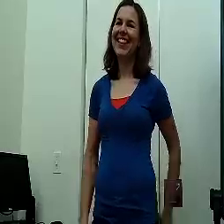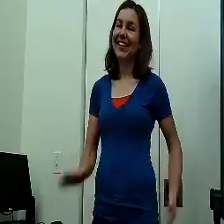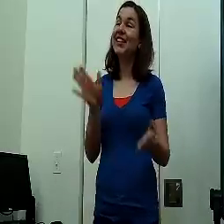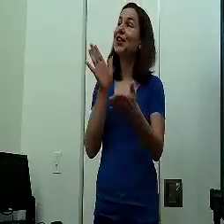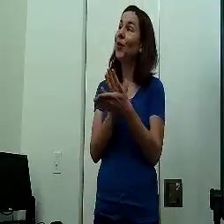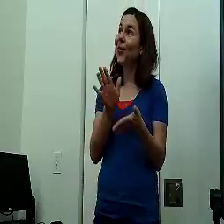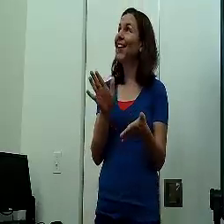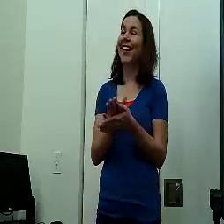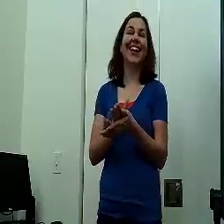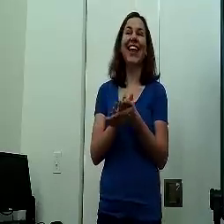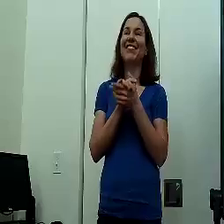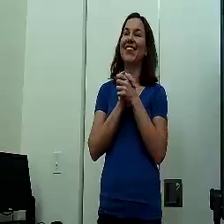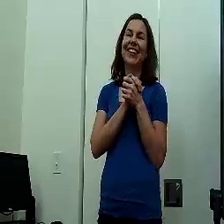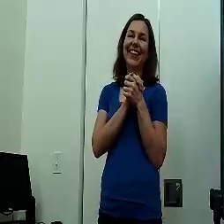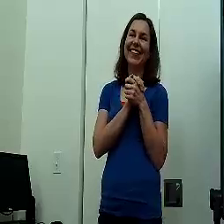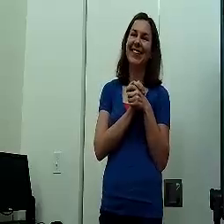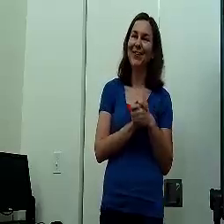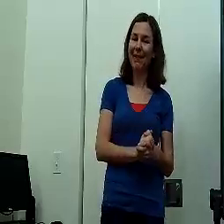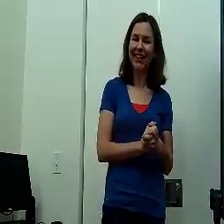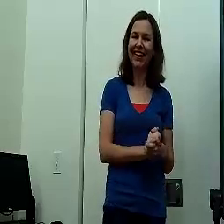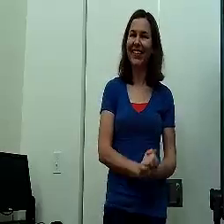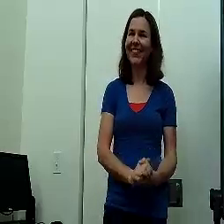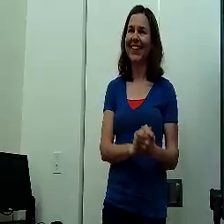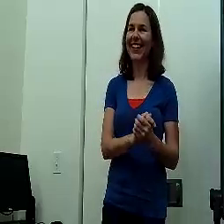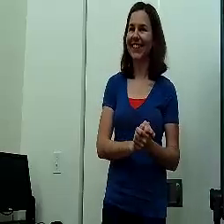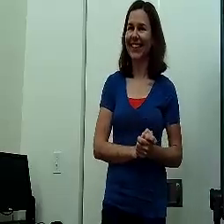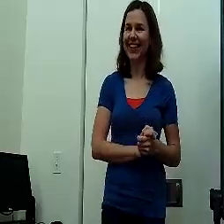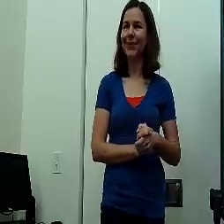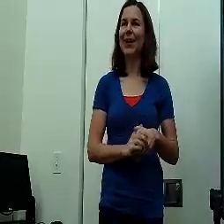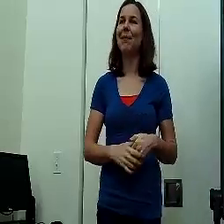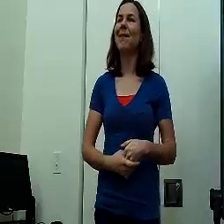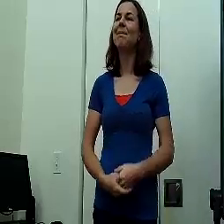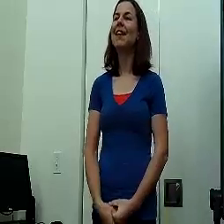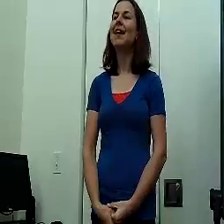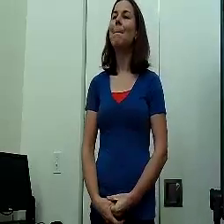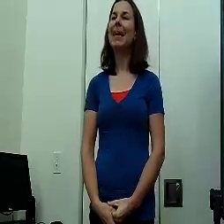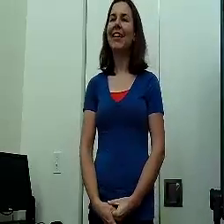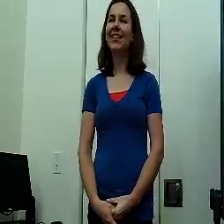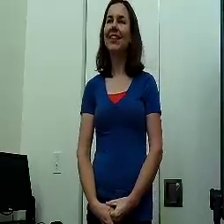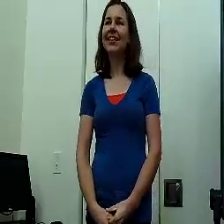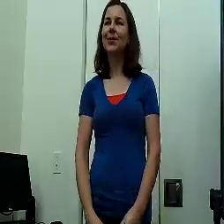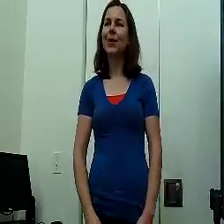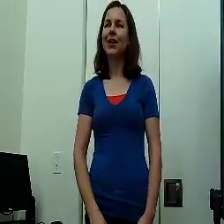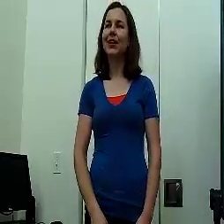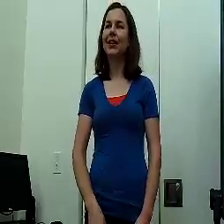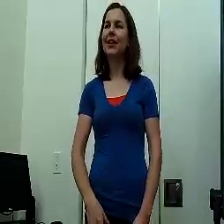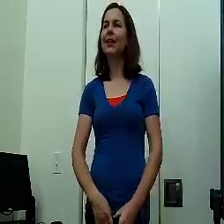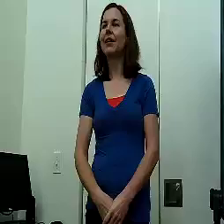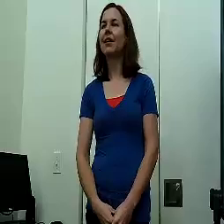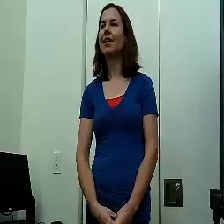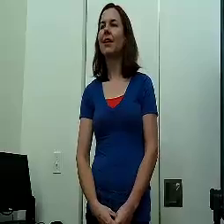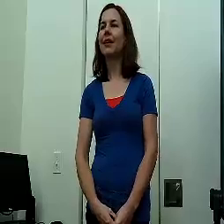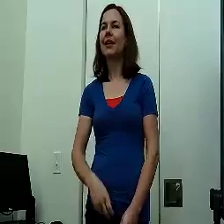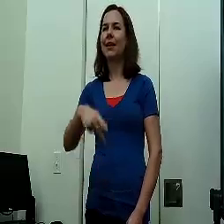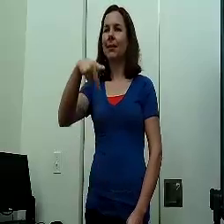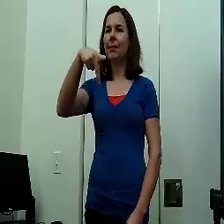This is school and has absolutely nothing to do with pickle other than Carol singing it walking by. Pickled is the word. Pickle. Pickle.